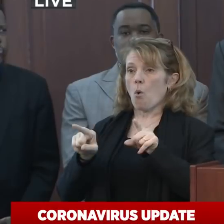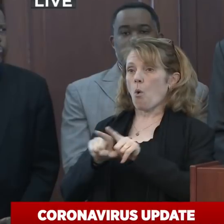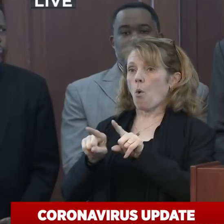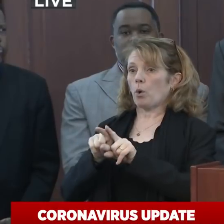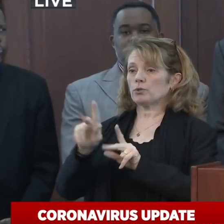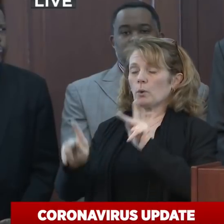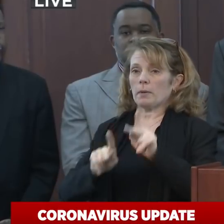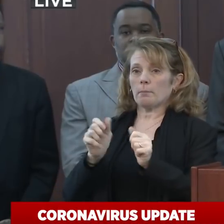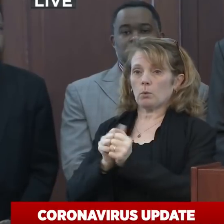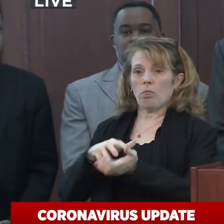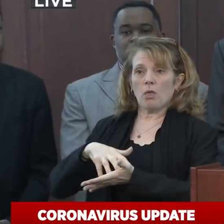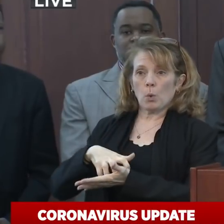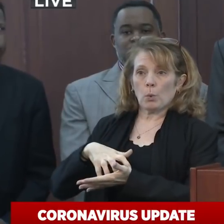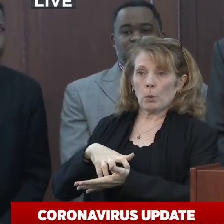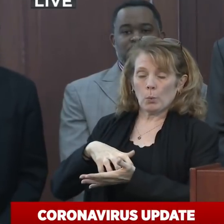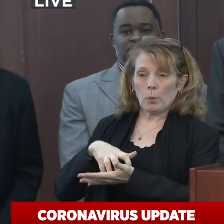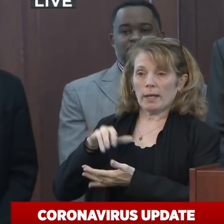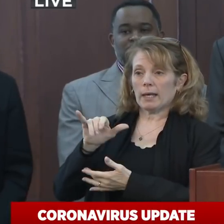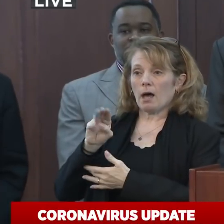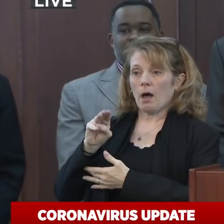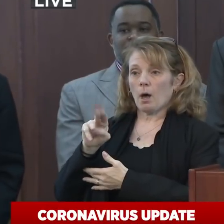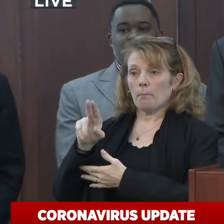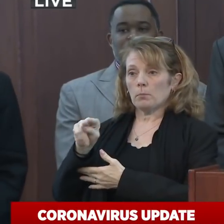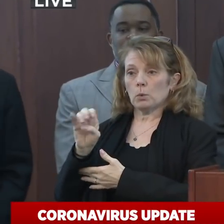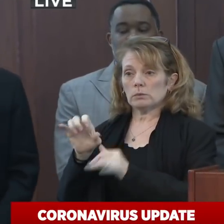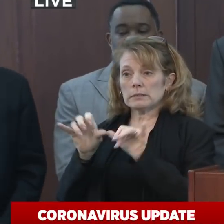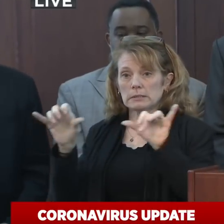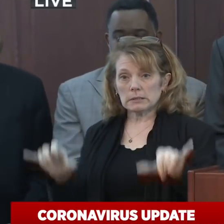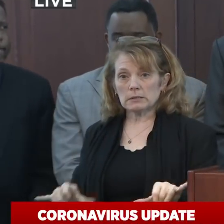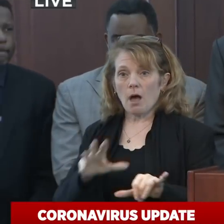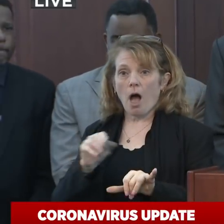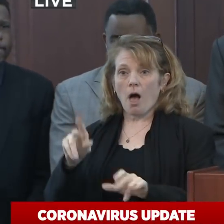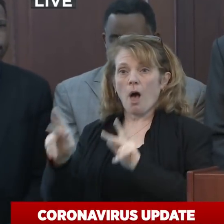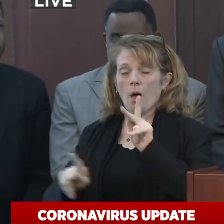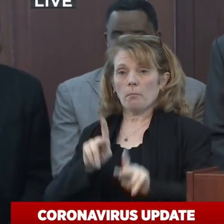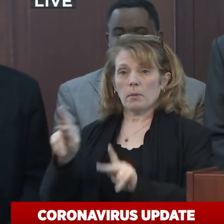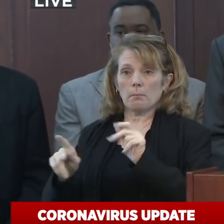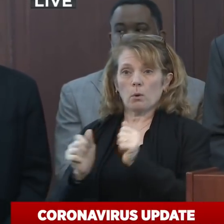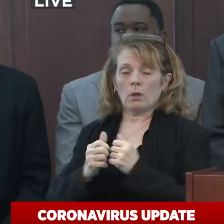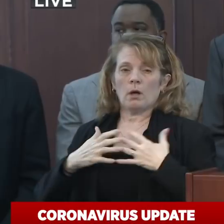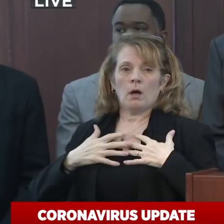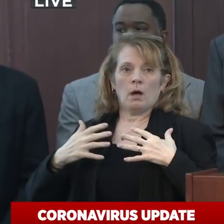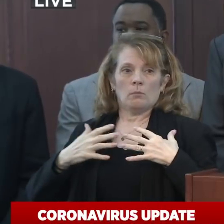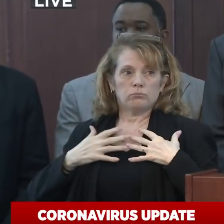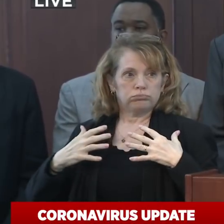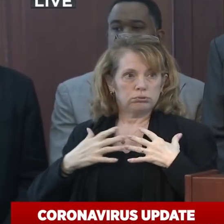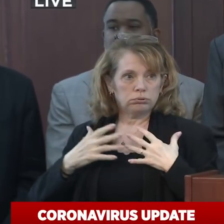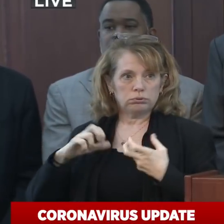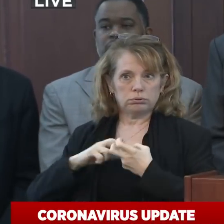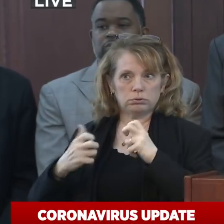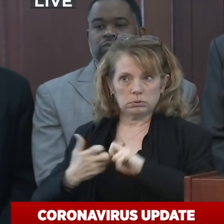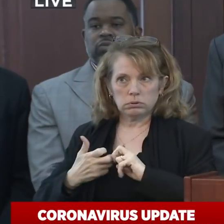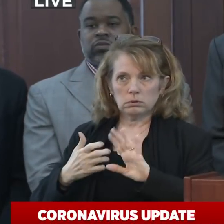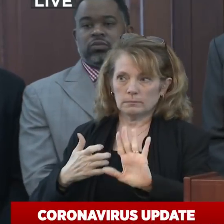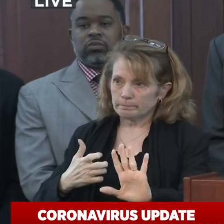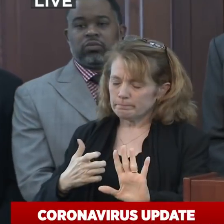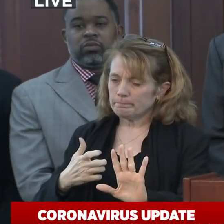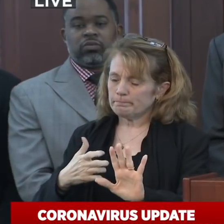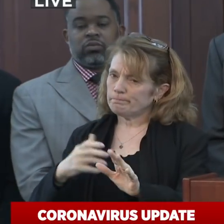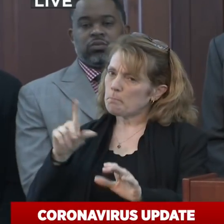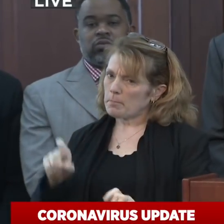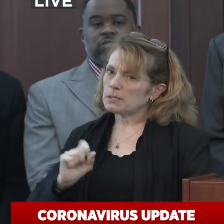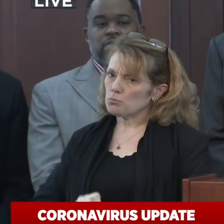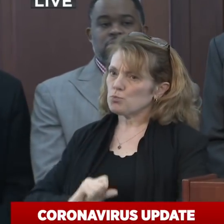compromised immune systems, thank you very much, and people with underlying respiratory issues. We have to protect them, and that's why this